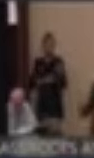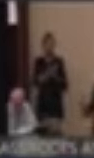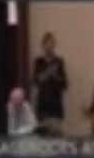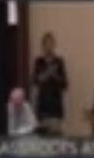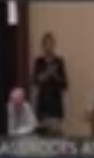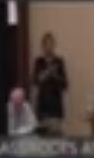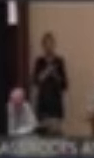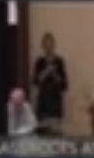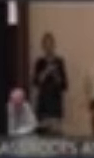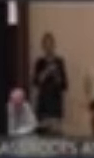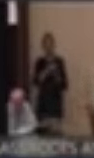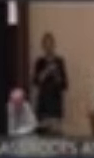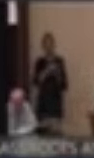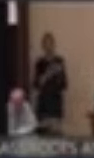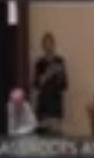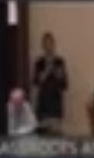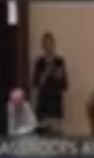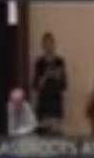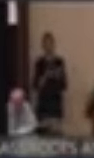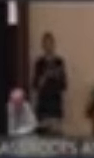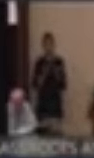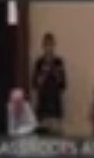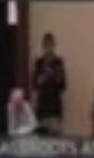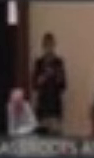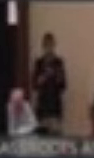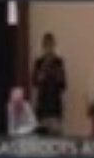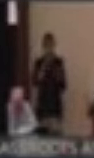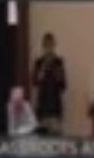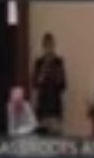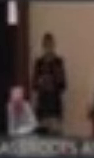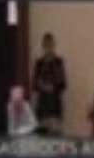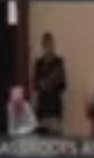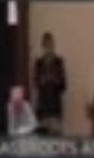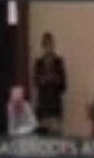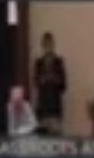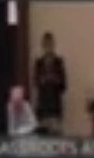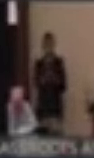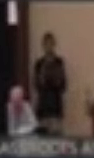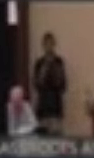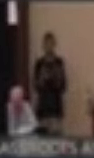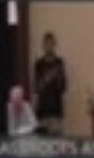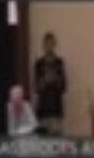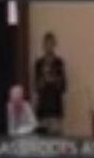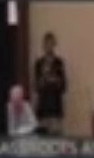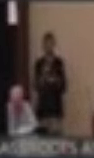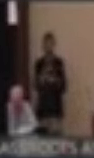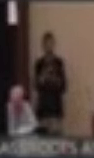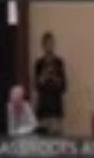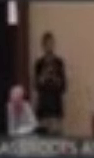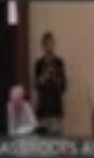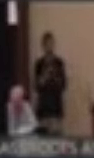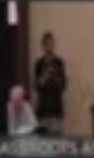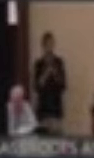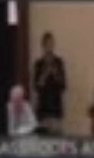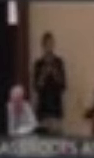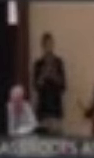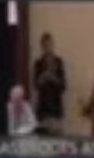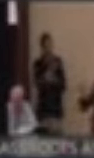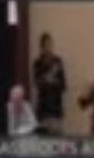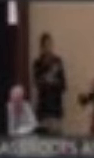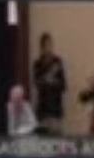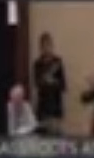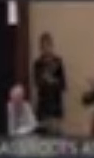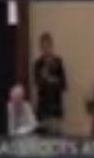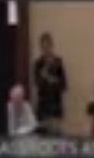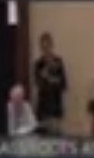record. And now the app will provide the medical record given by the patient